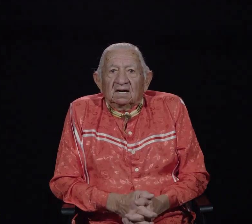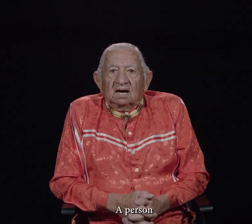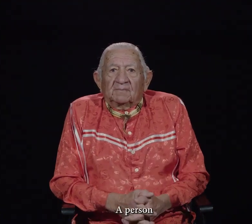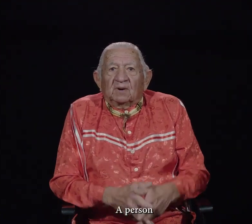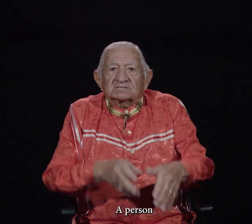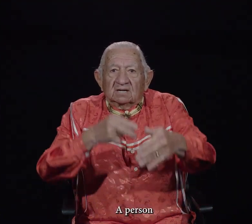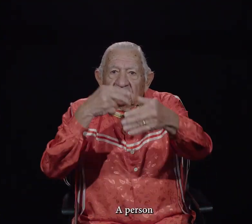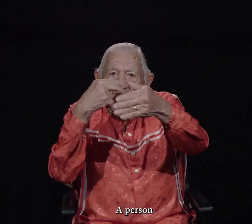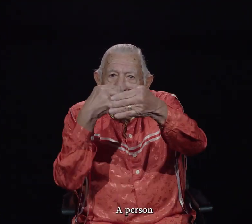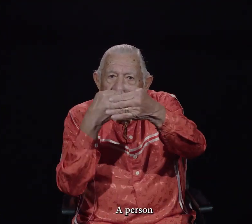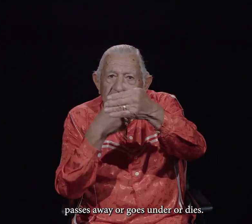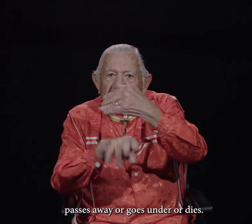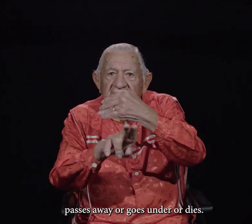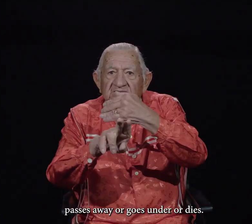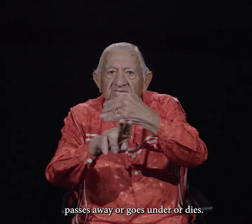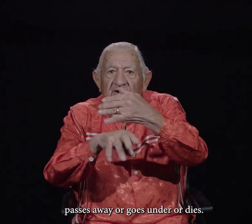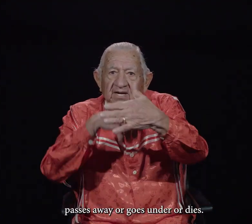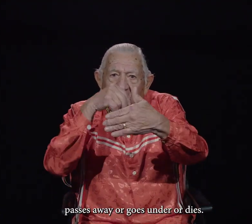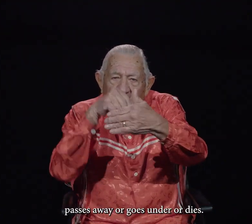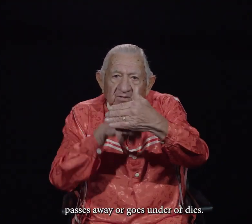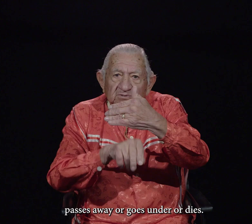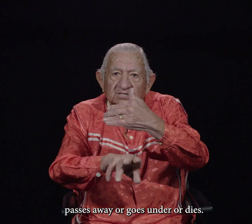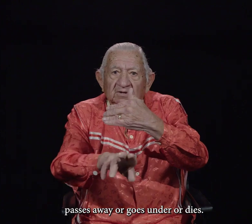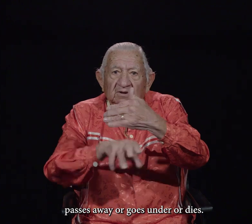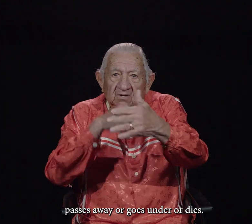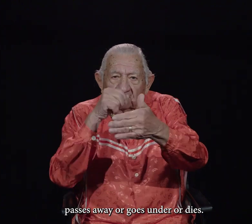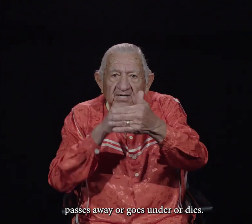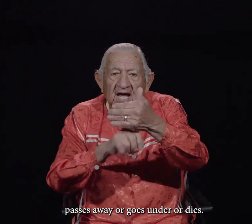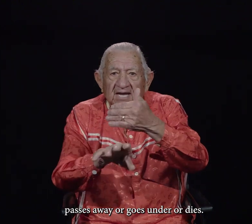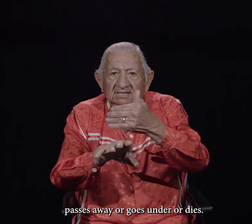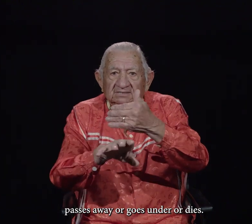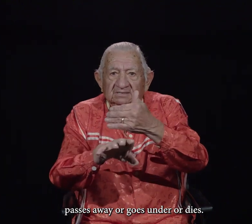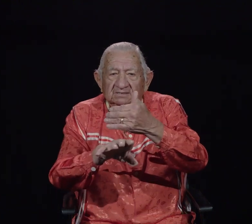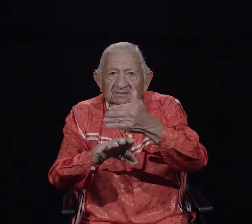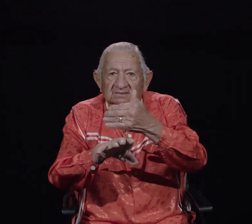A person passes away or goes under or dies.